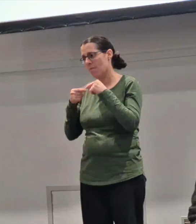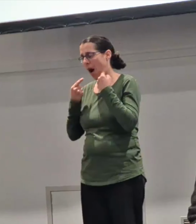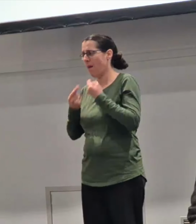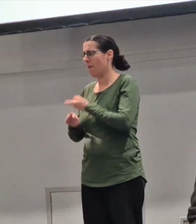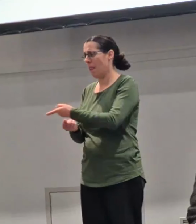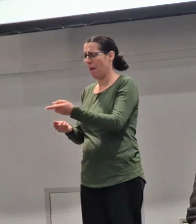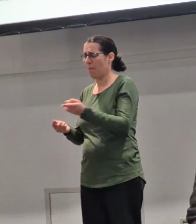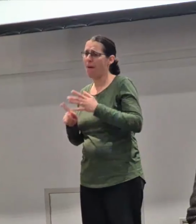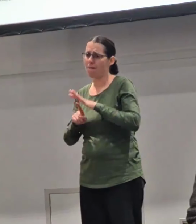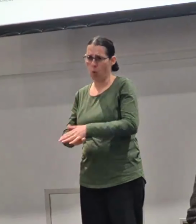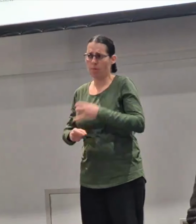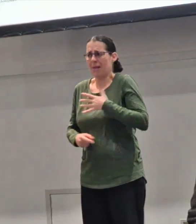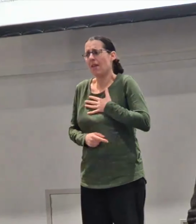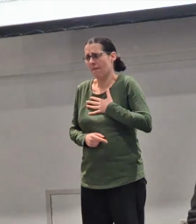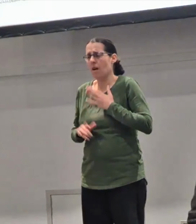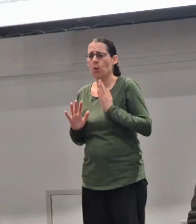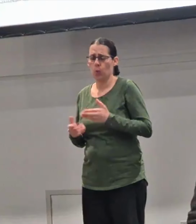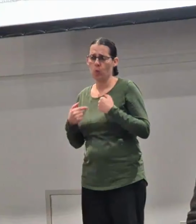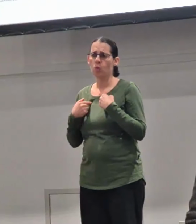But each one of them,